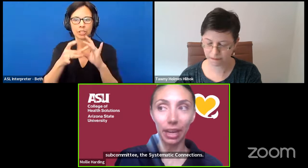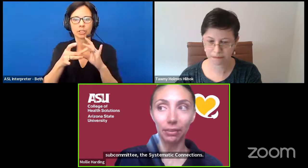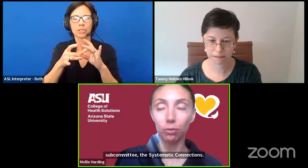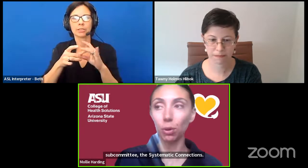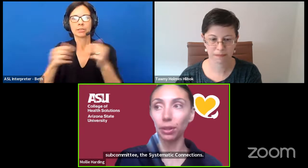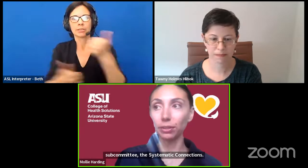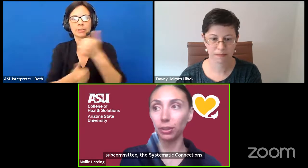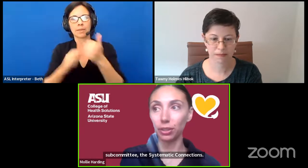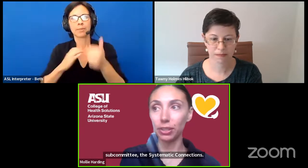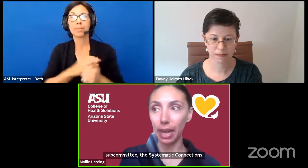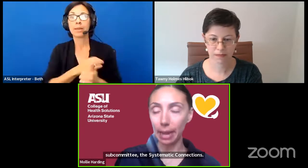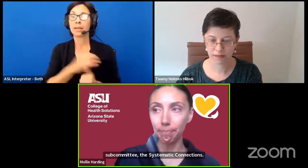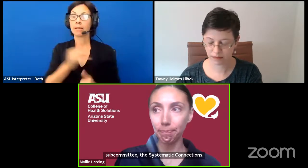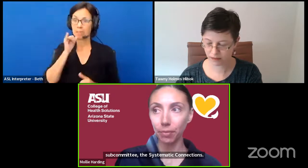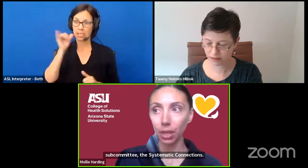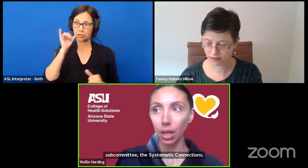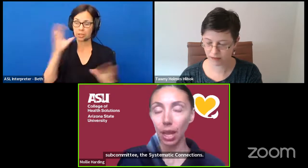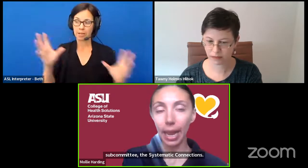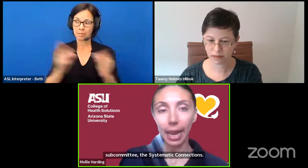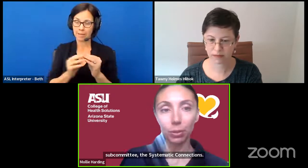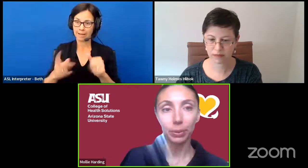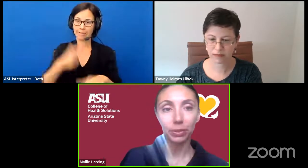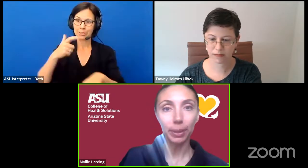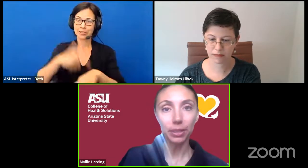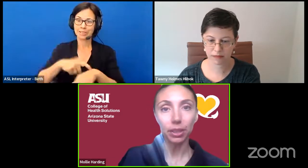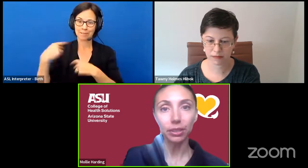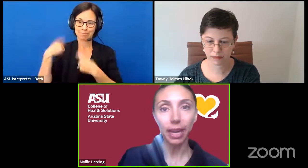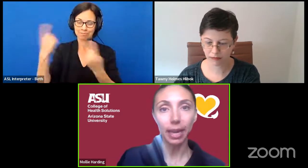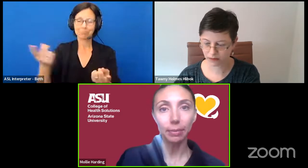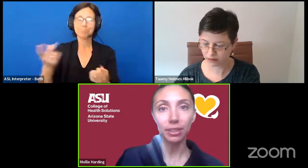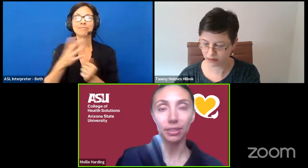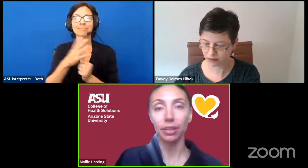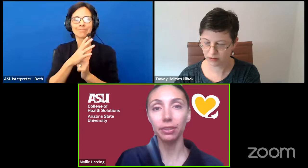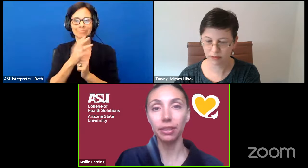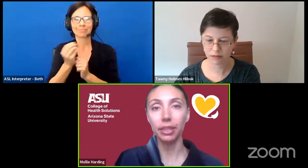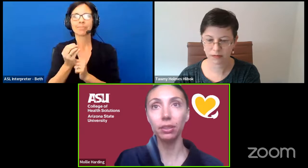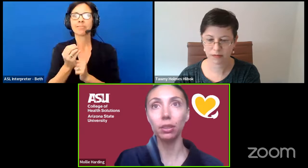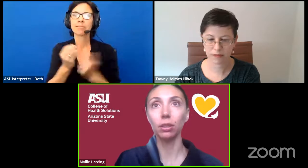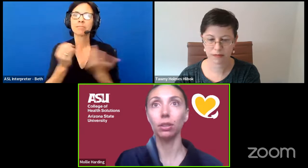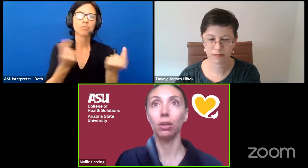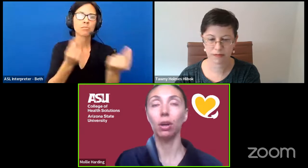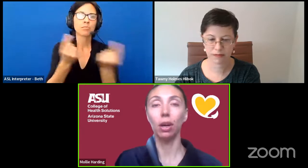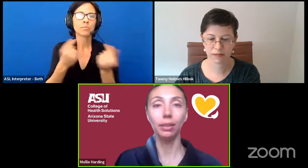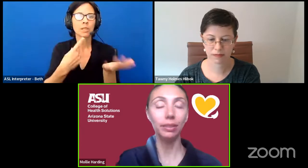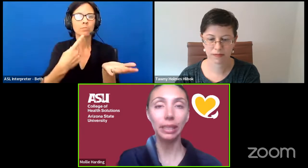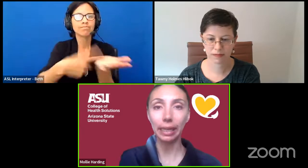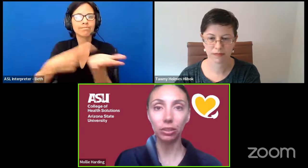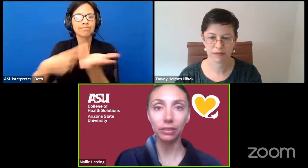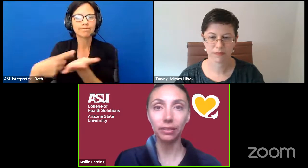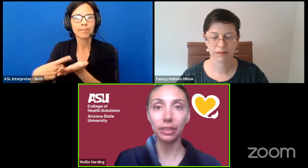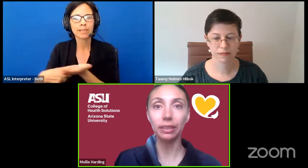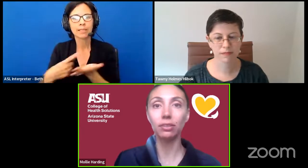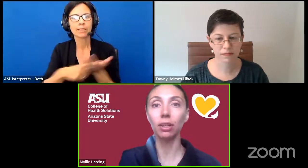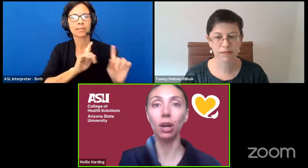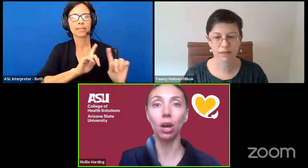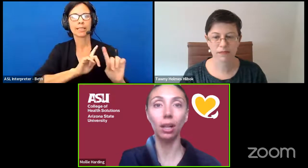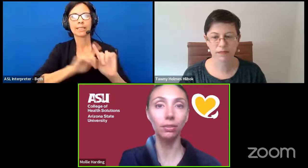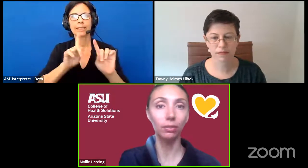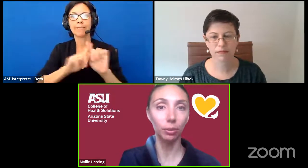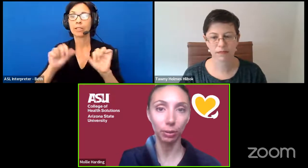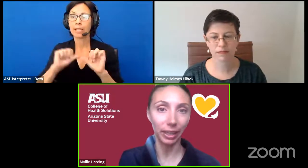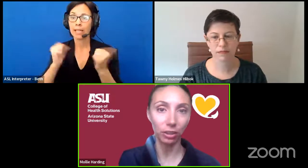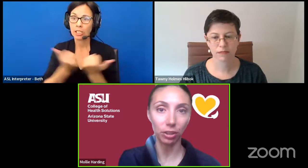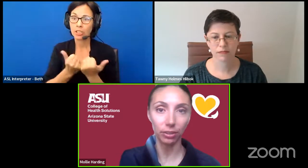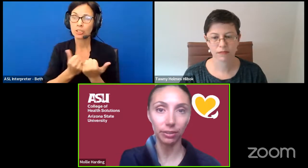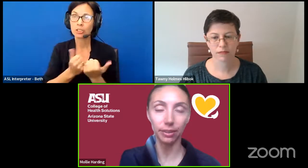met yesterday for the first time, and we spent our time discussing all of the agencies,